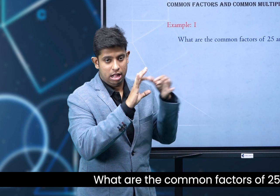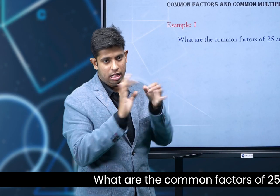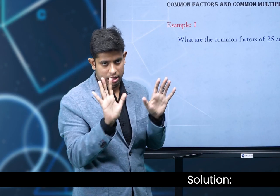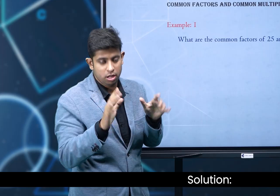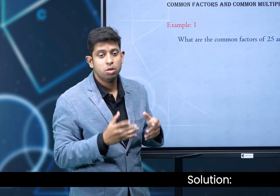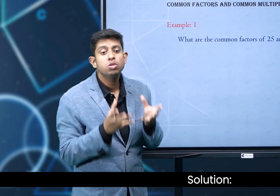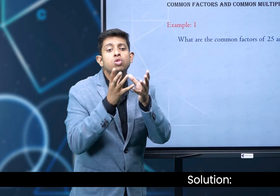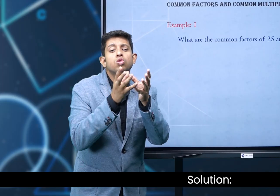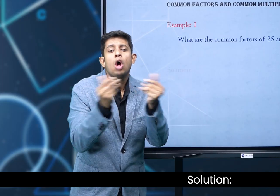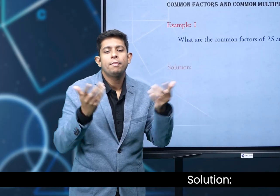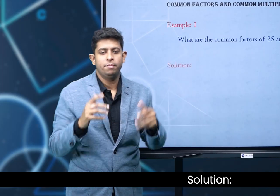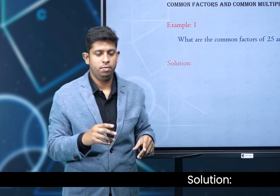Solution.